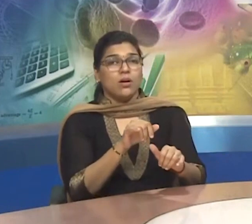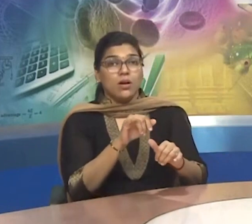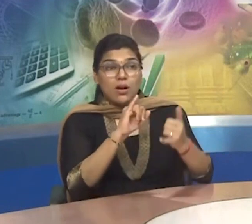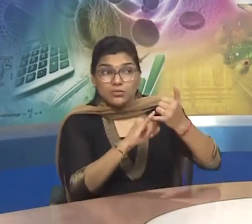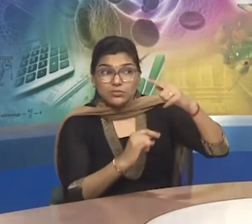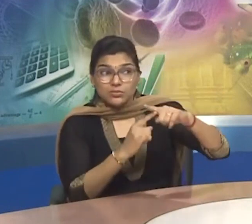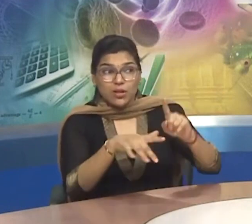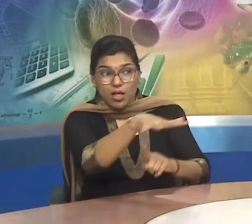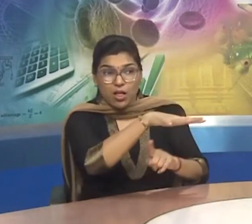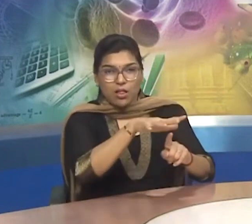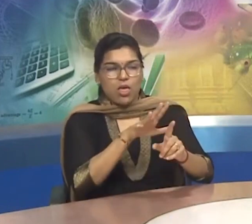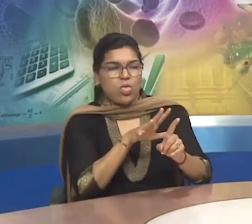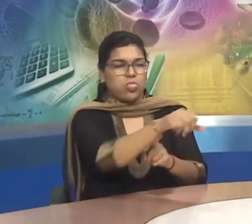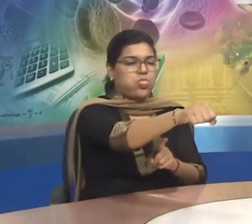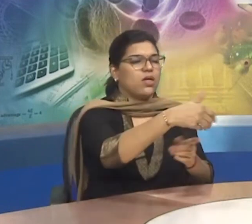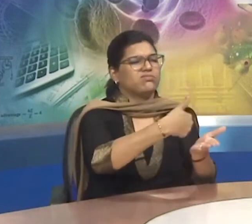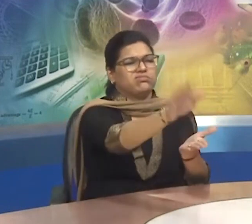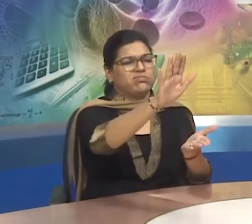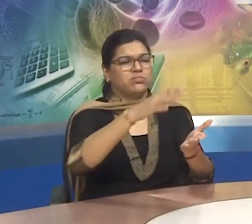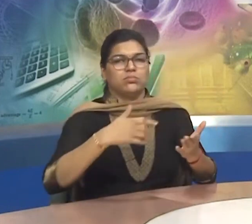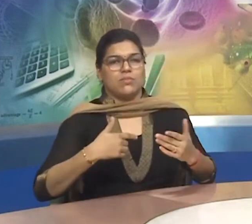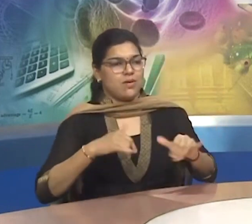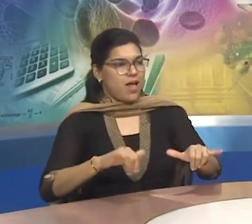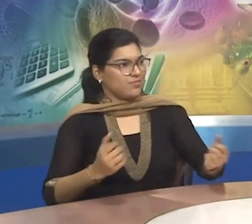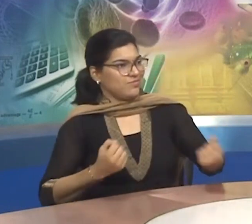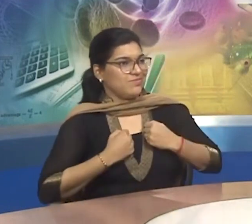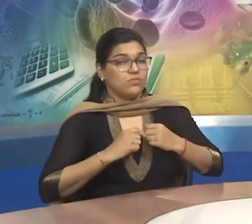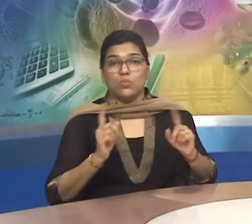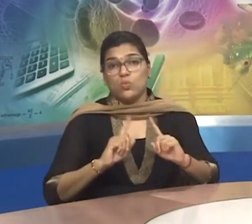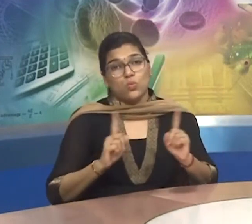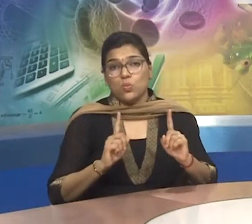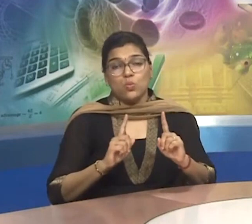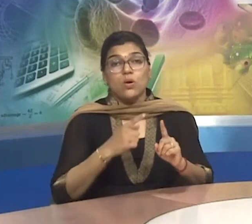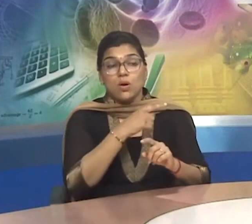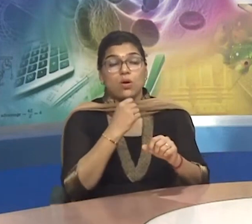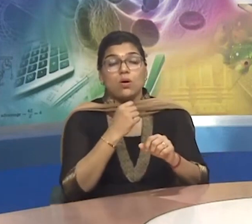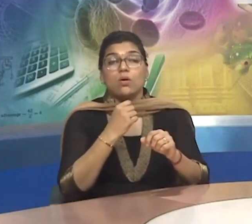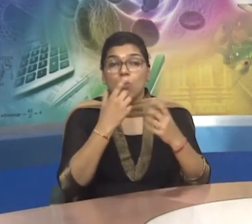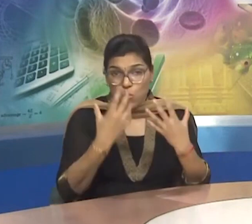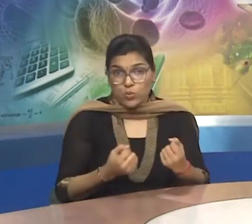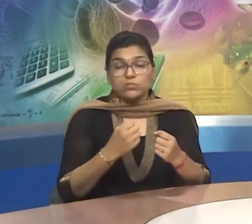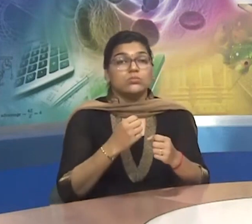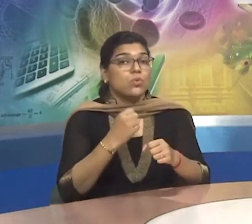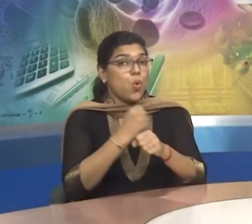or you can say for the protection of the scheduled tribes, because there are certain